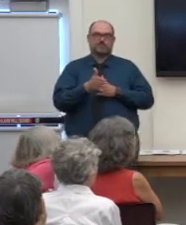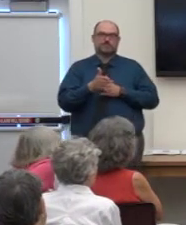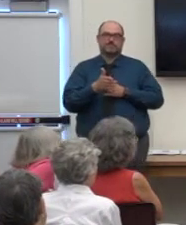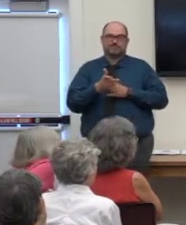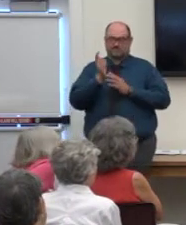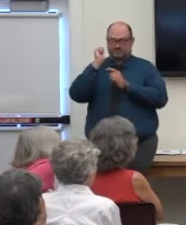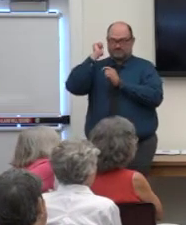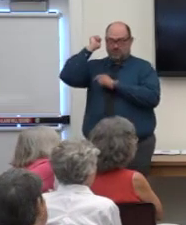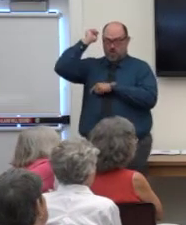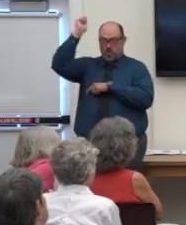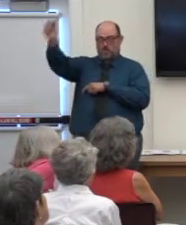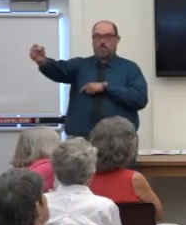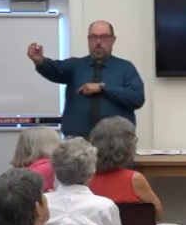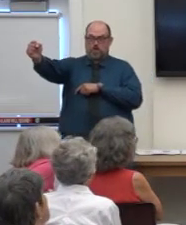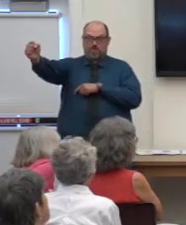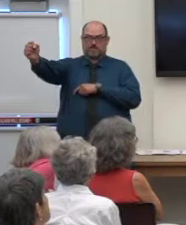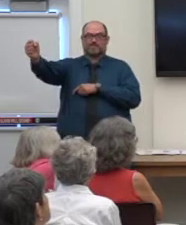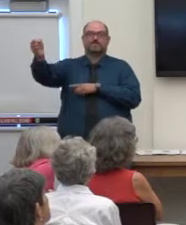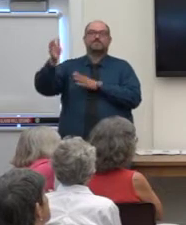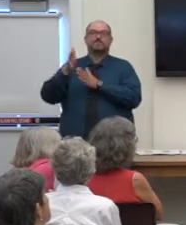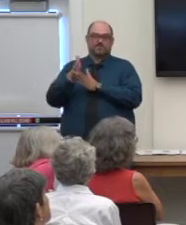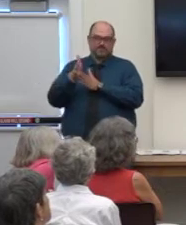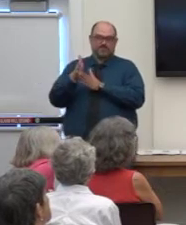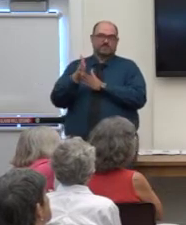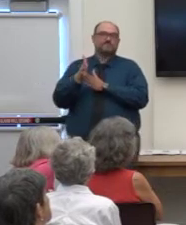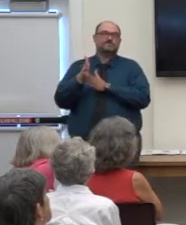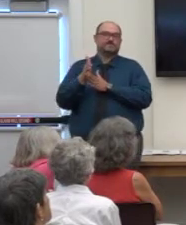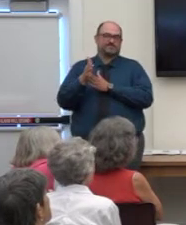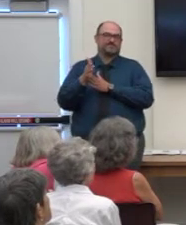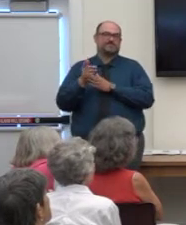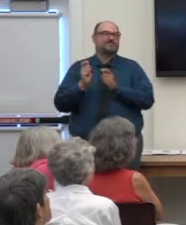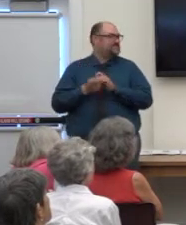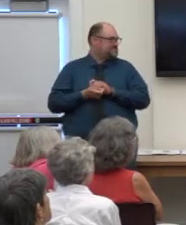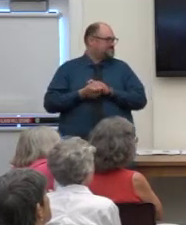fish, the sign for swordfish was this.